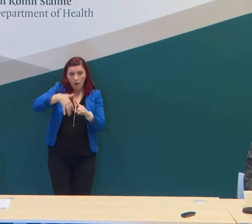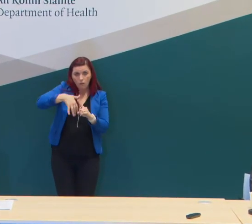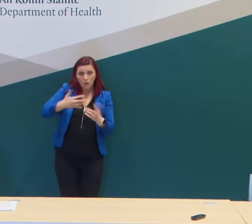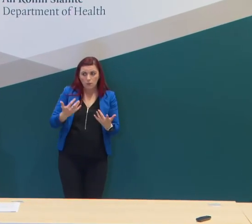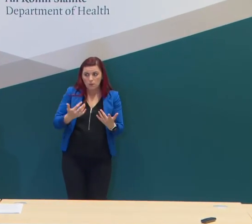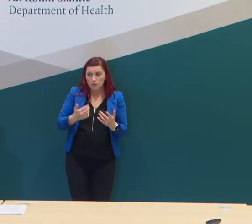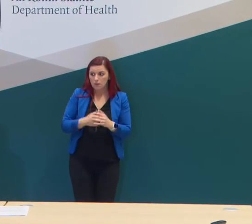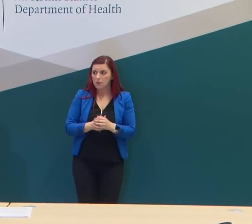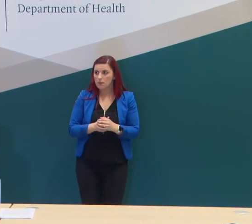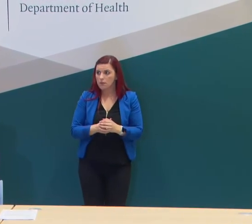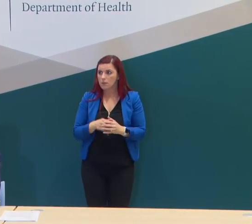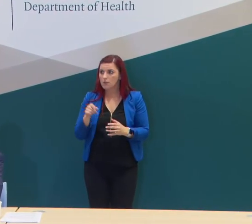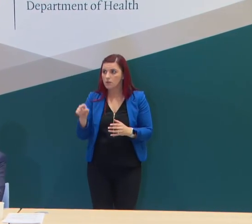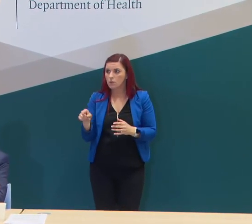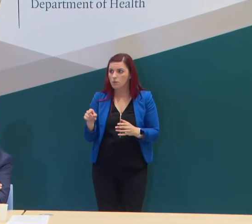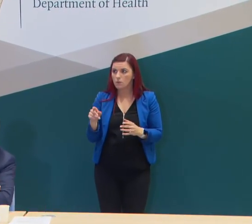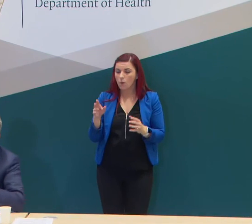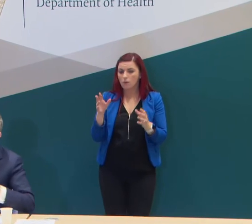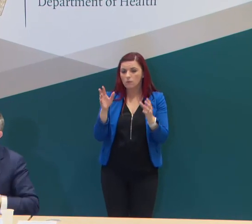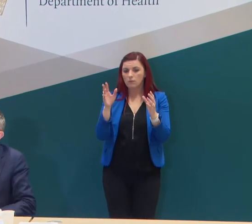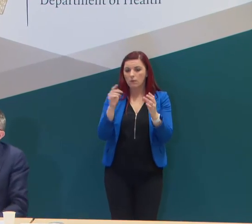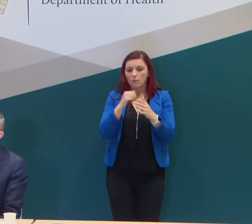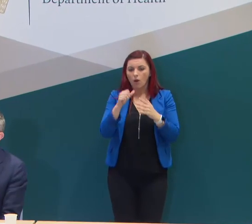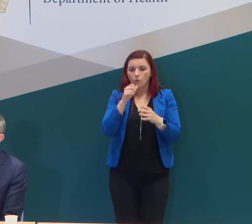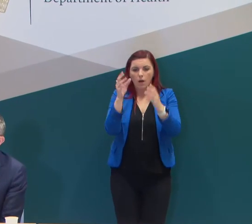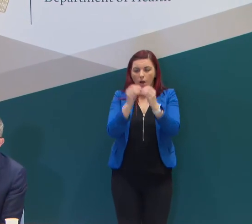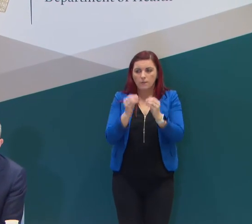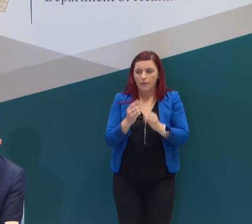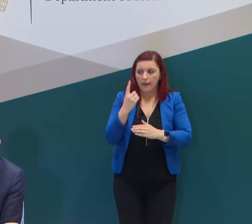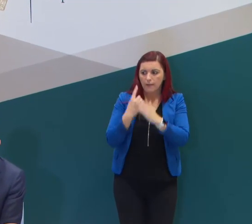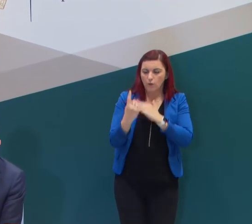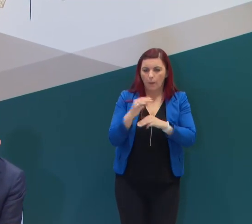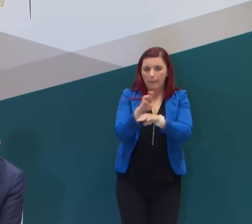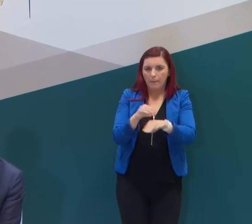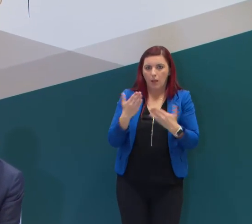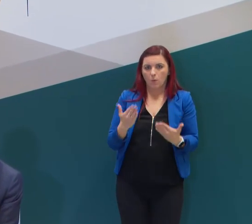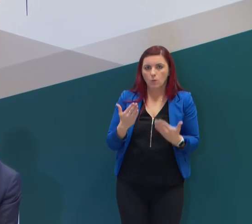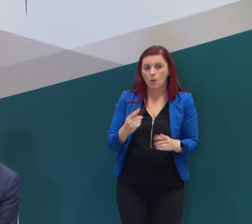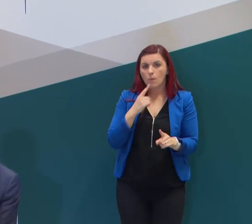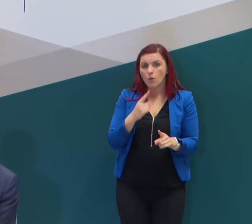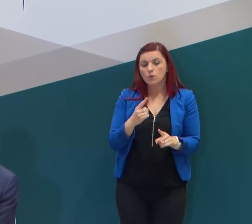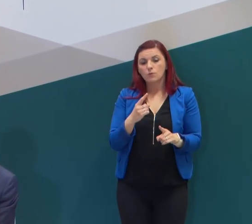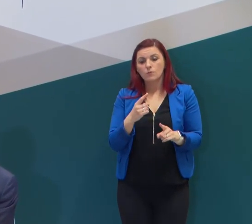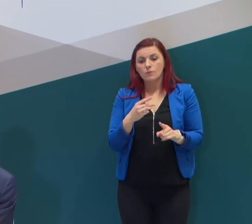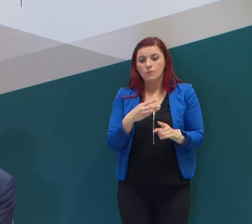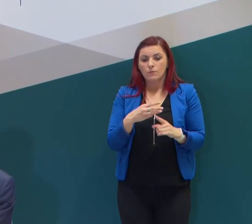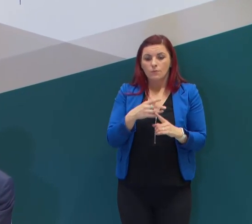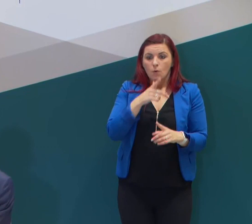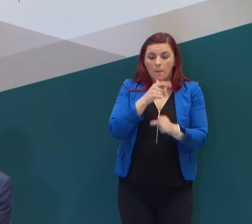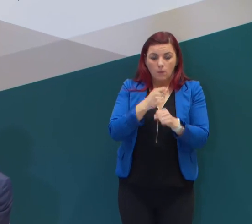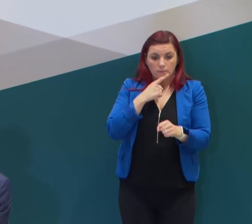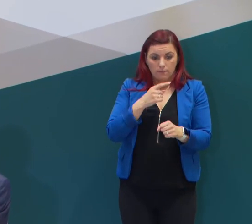We don't comment on the individual occupations or otherwise because of the low numbers as we do anything else, but regards to personal protective